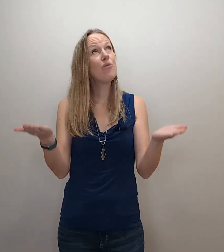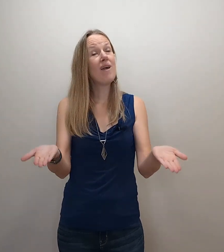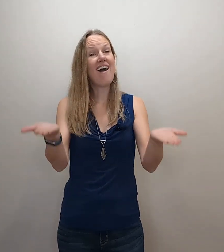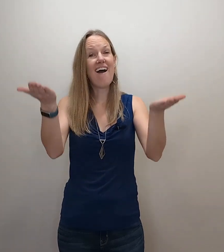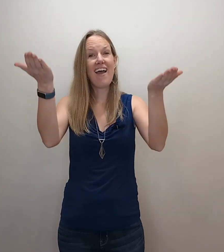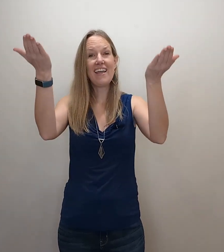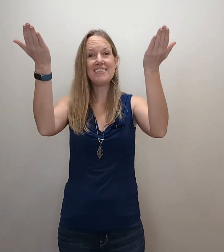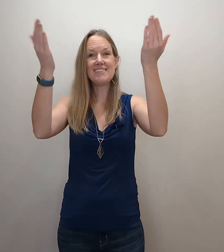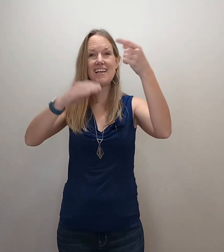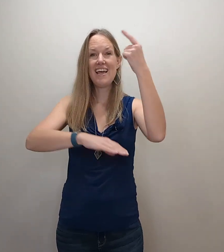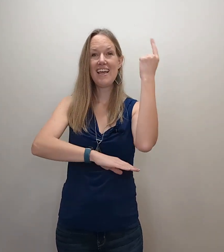arise.